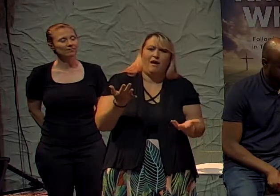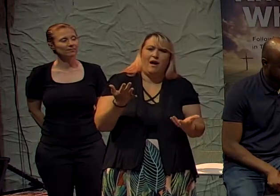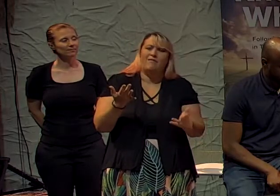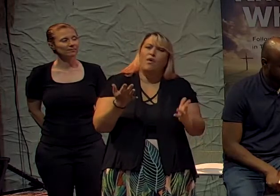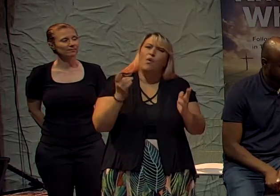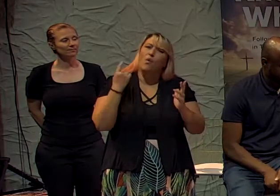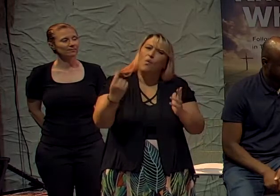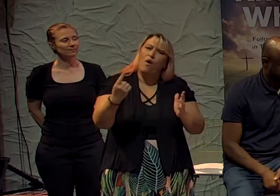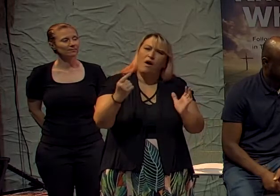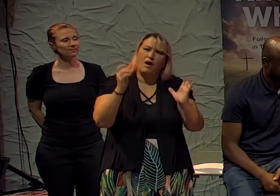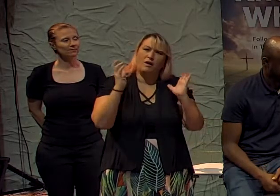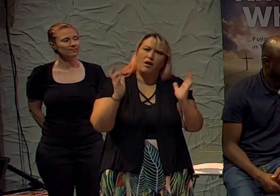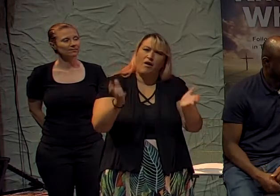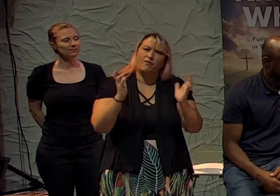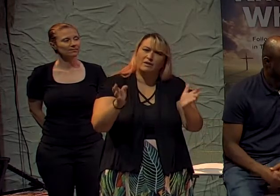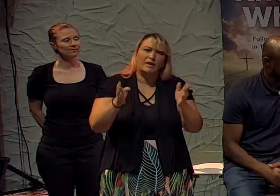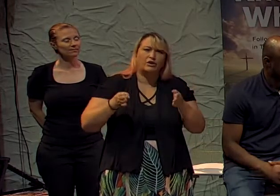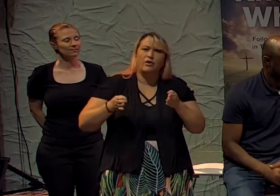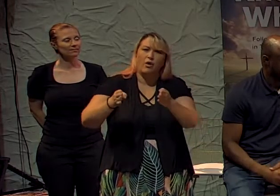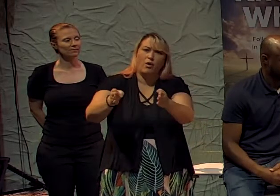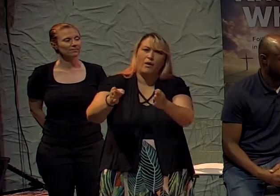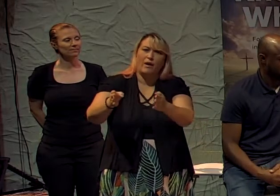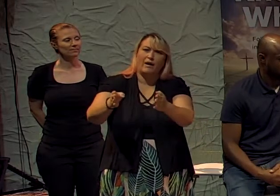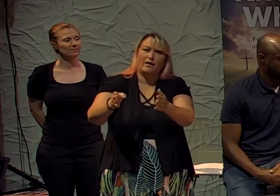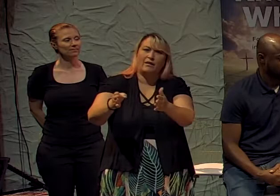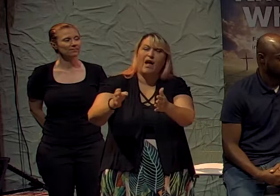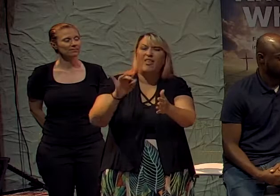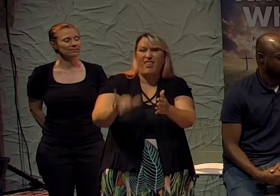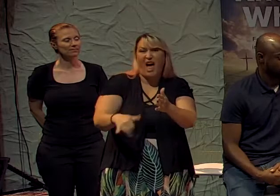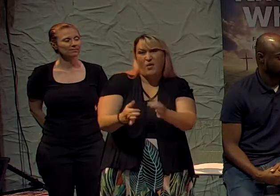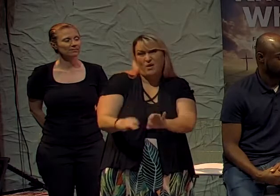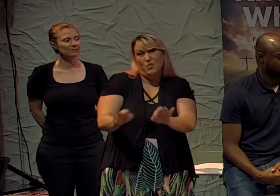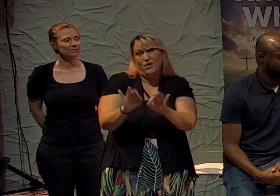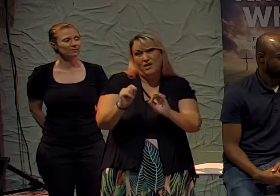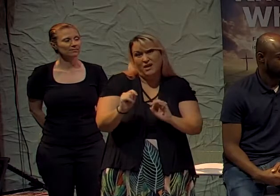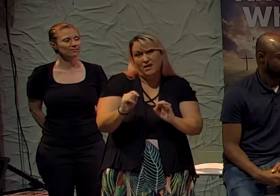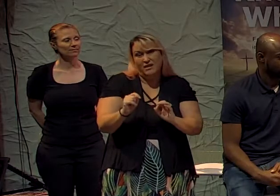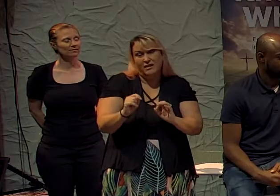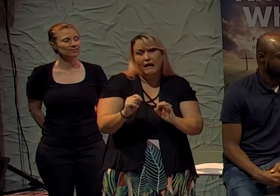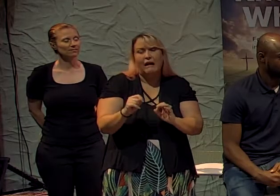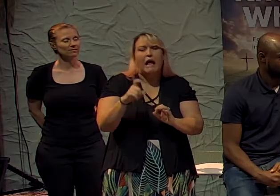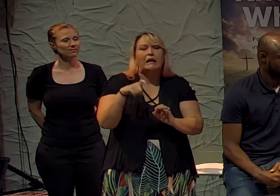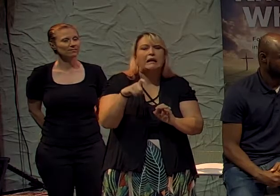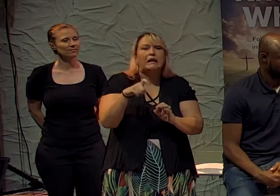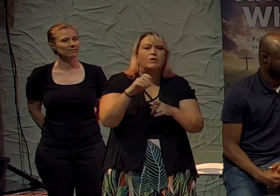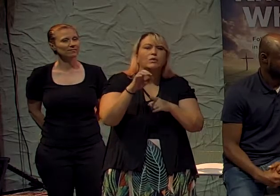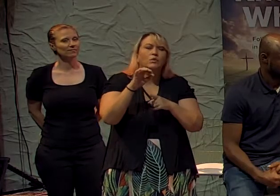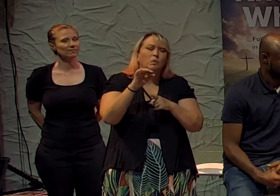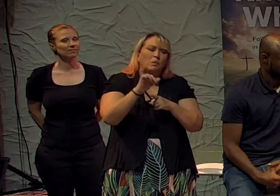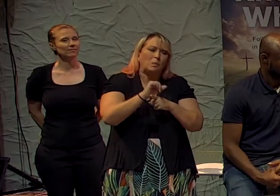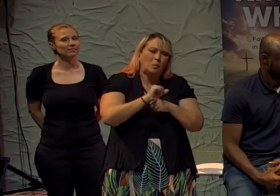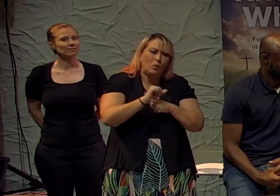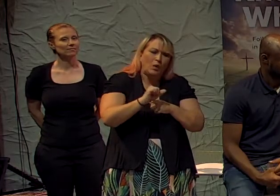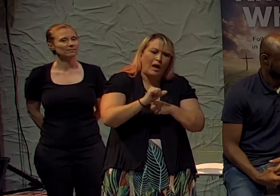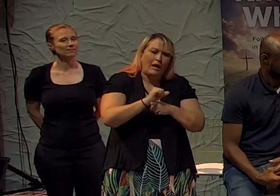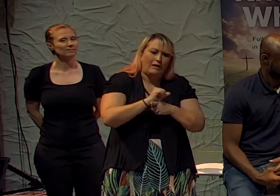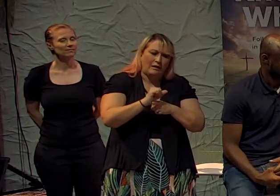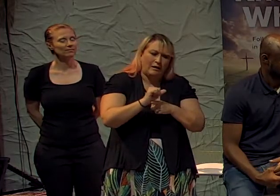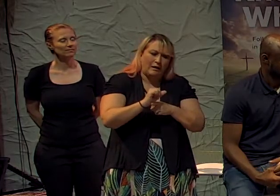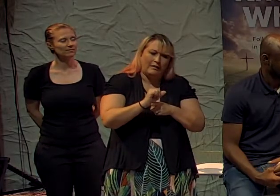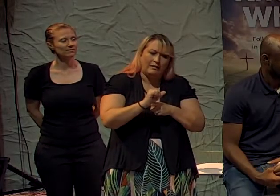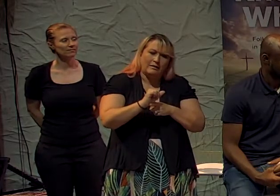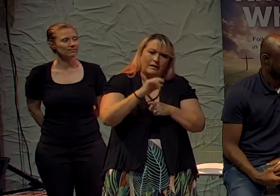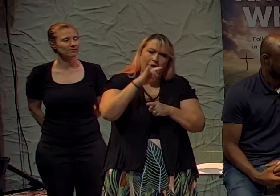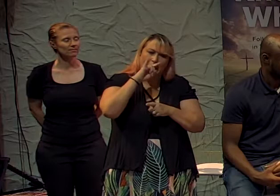one conversation in the hallway, and that was worth it. And I needed to practice getting my kid out